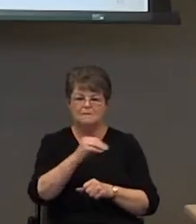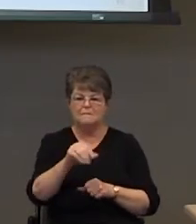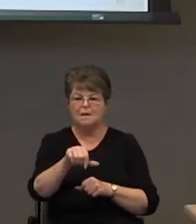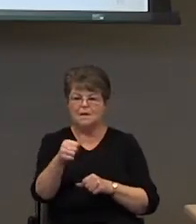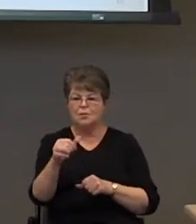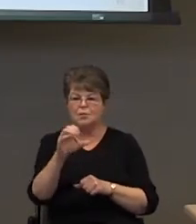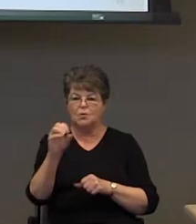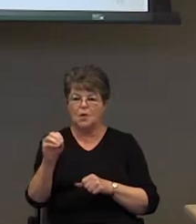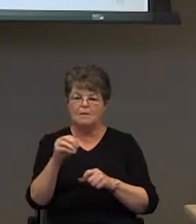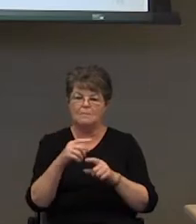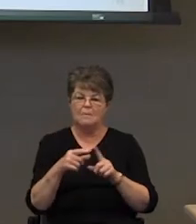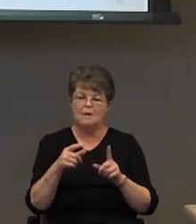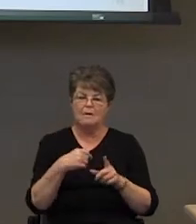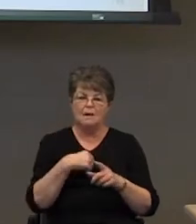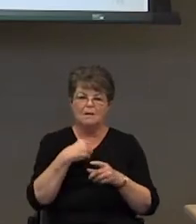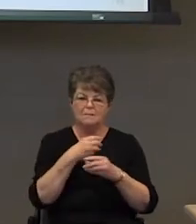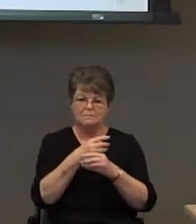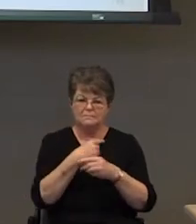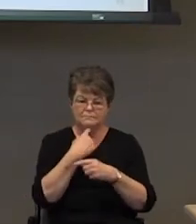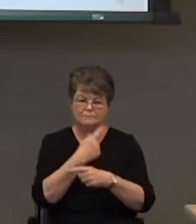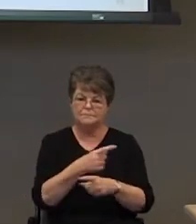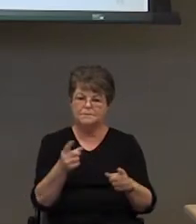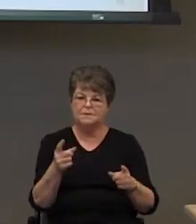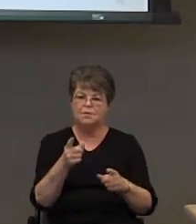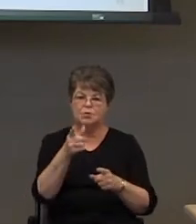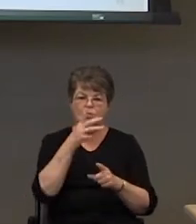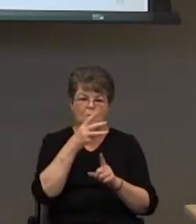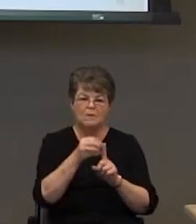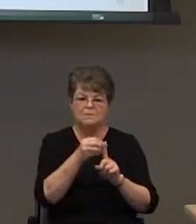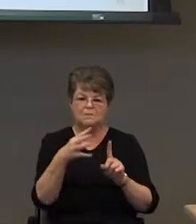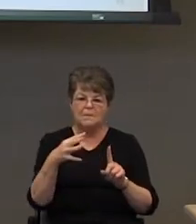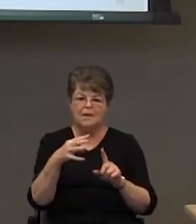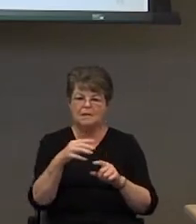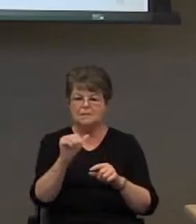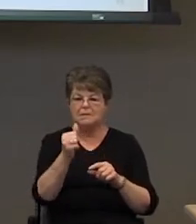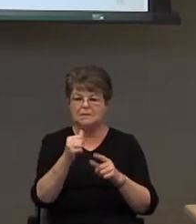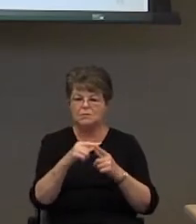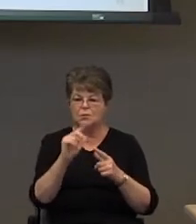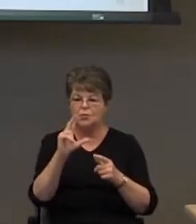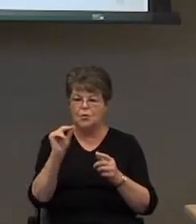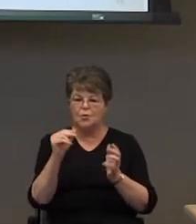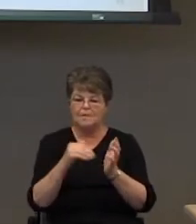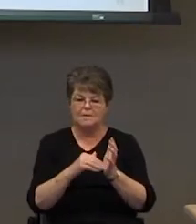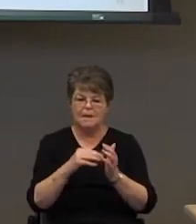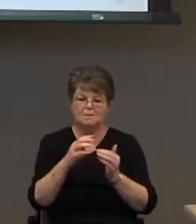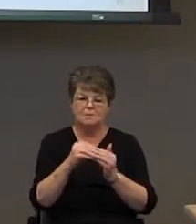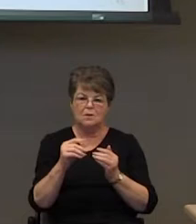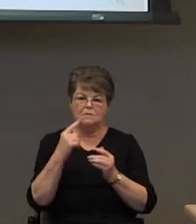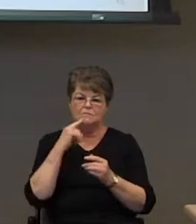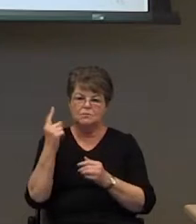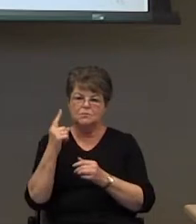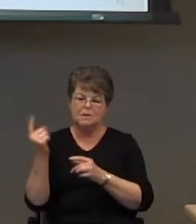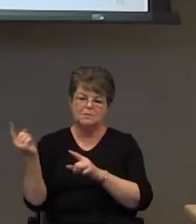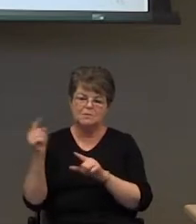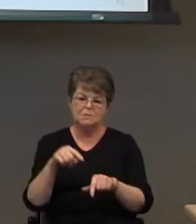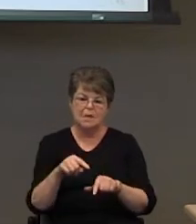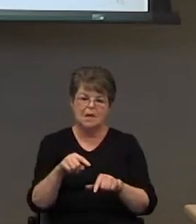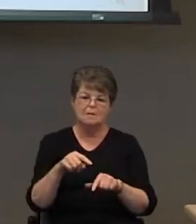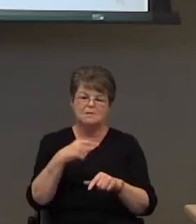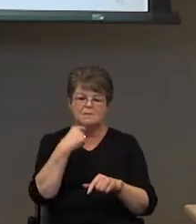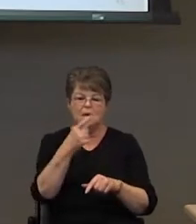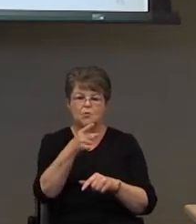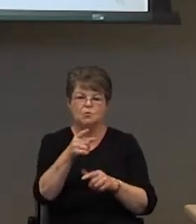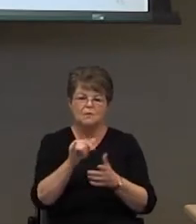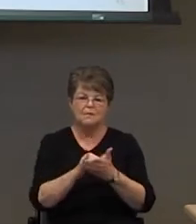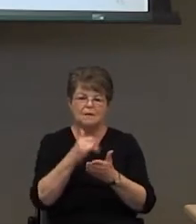myself, but I put it to you this way. You're going to spend anywhere from $10,000 to $30,000 to get somebody to come in and tell you whether or not this is a good idea.